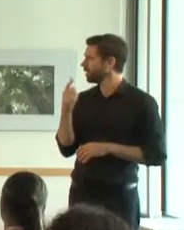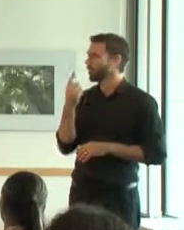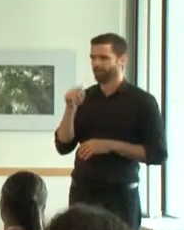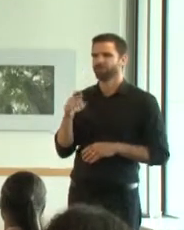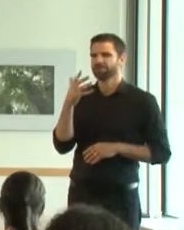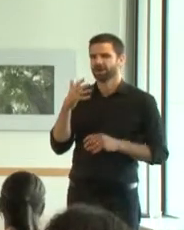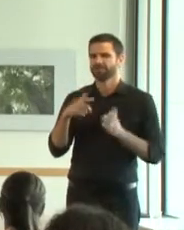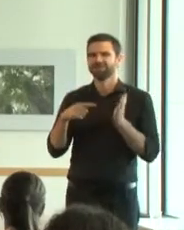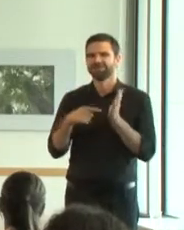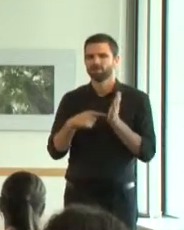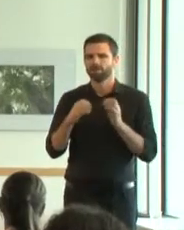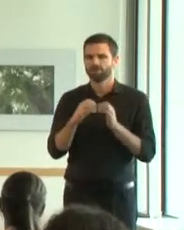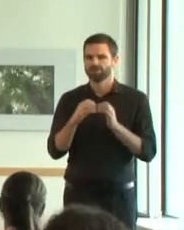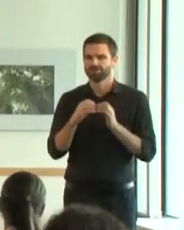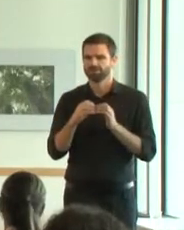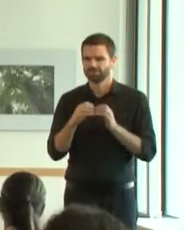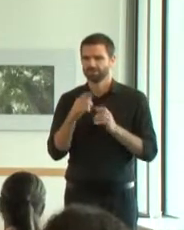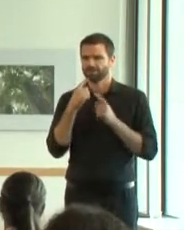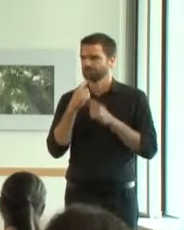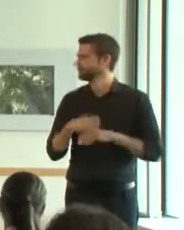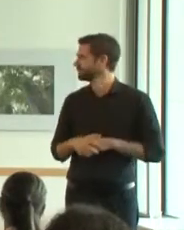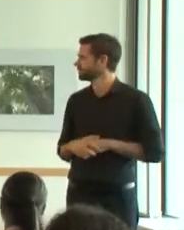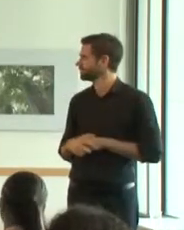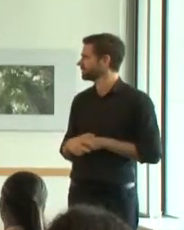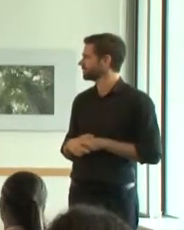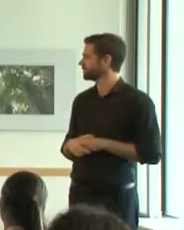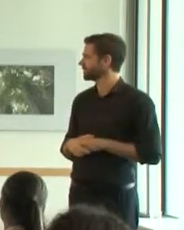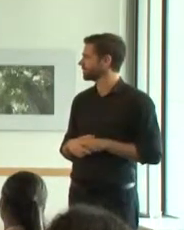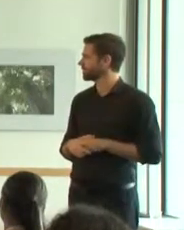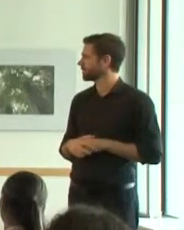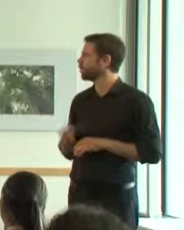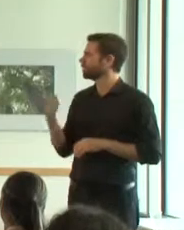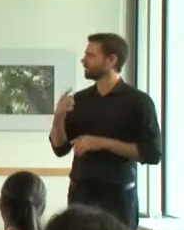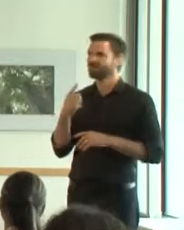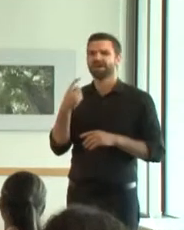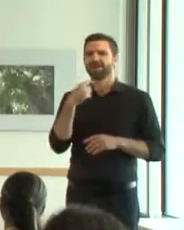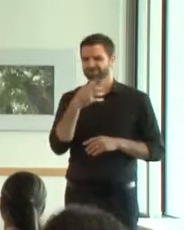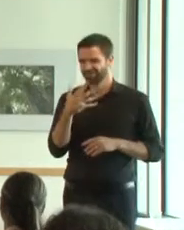The scary one being the original quote of $1.5 million a year to store the files.